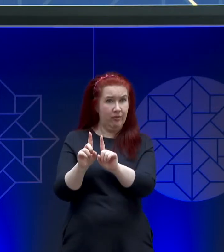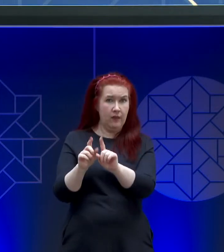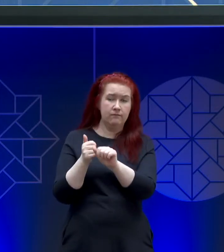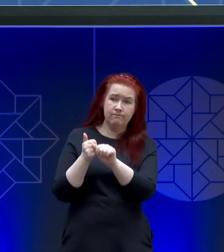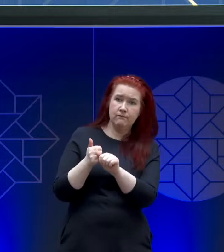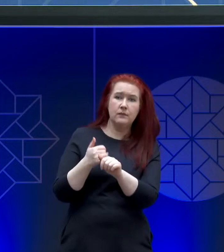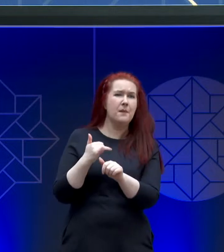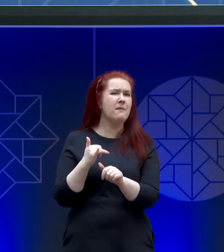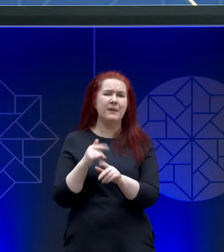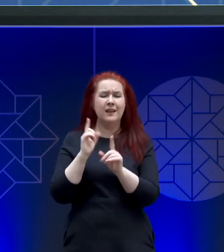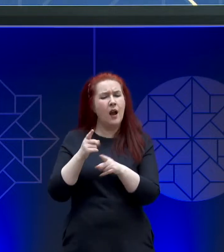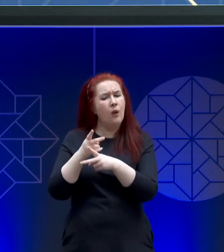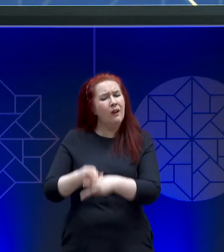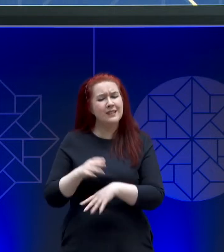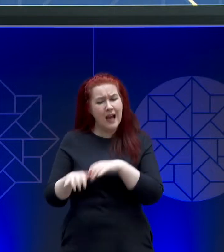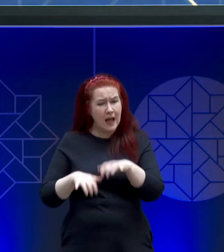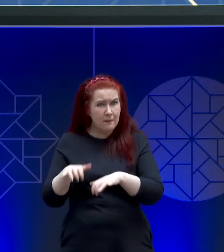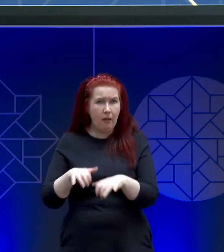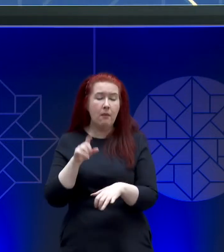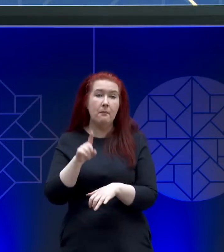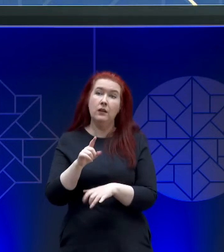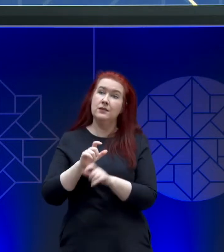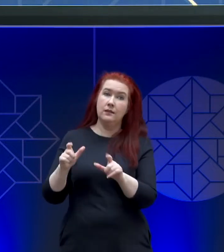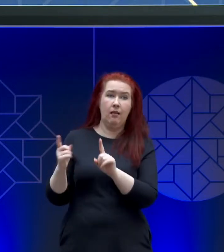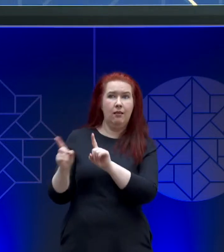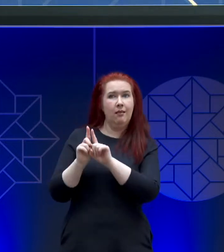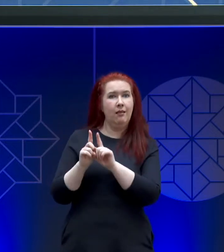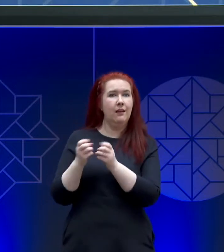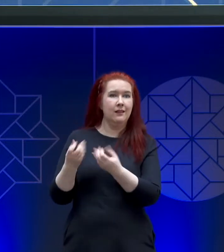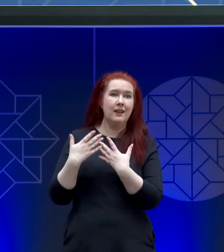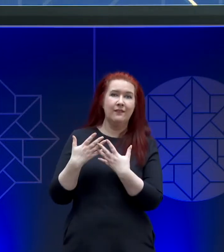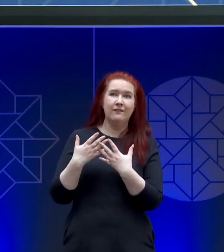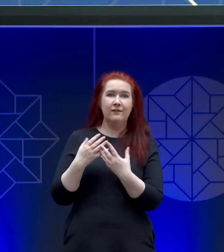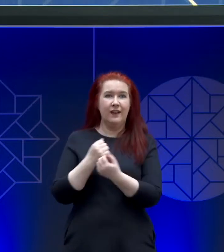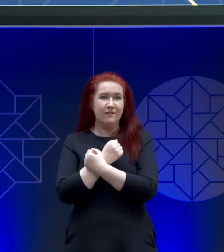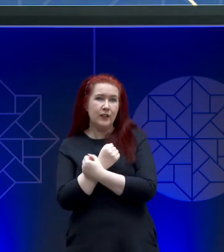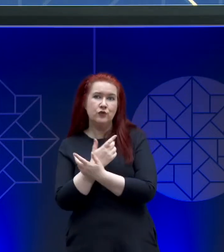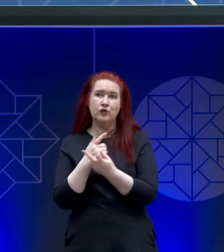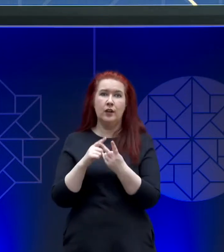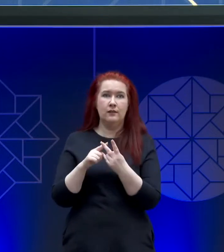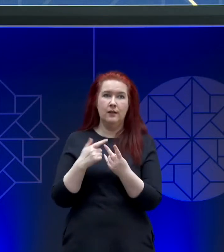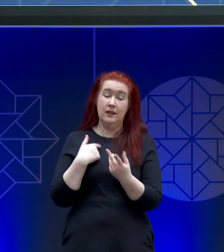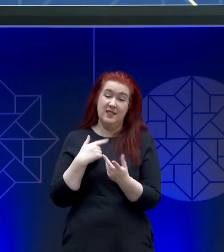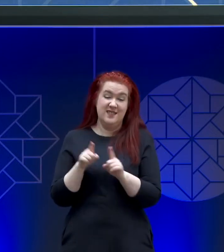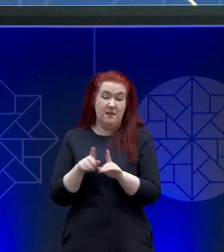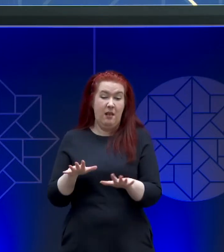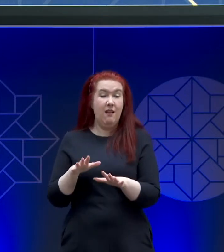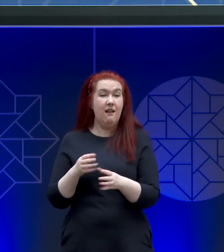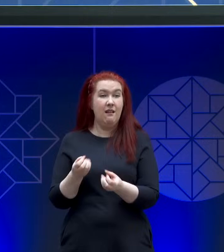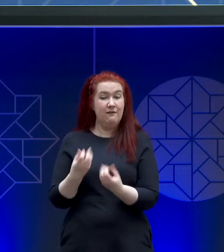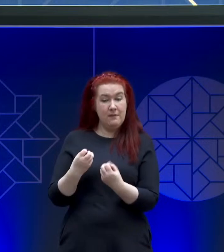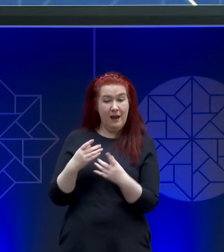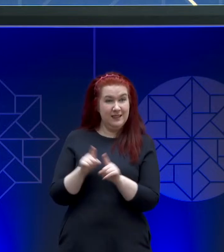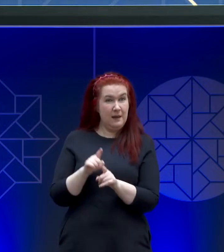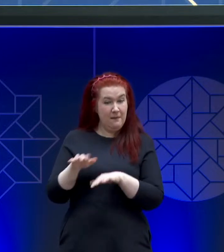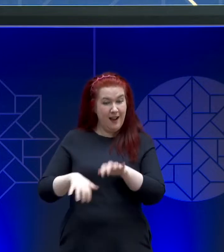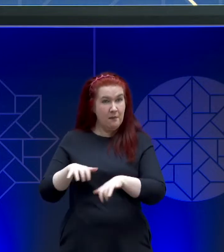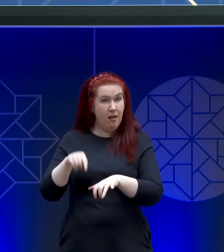position to look after animals, but gives them the same kind of affection and the same kind of feedback as an animal would do, while at the same